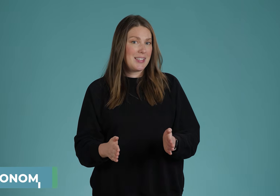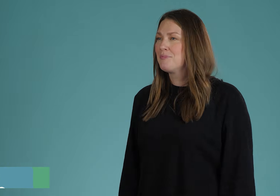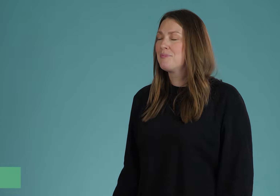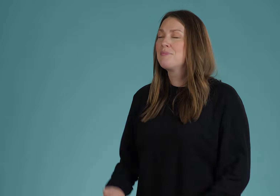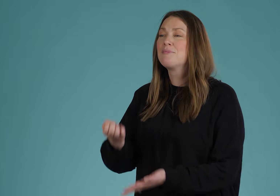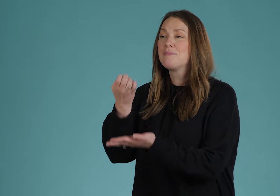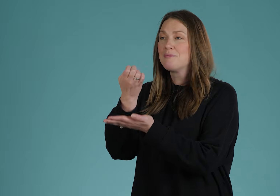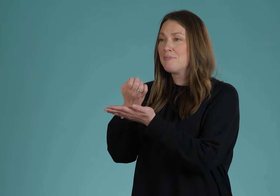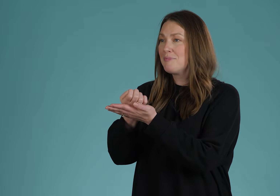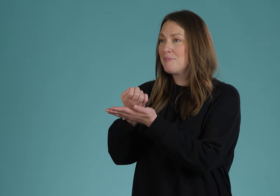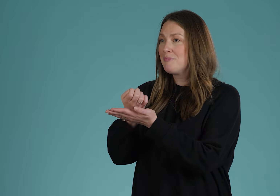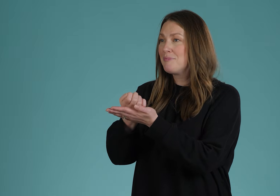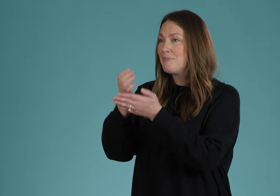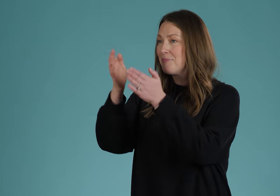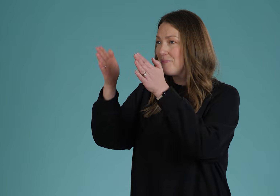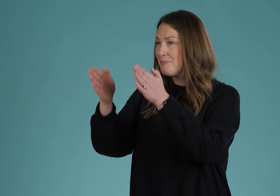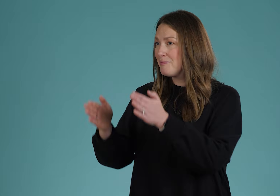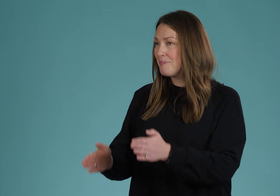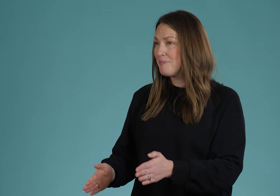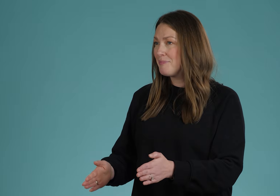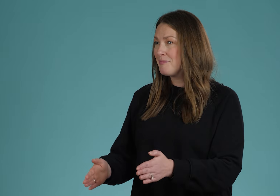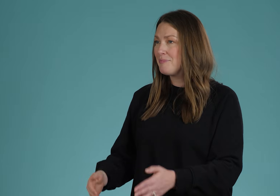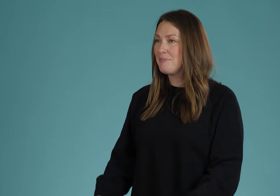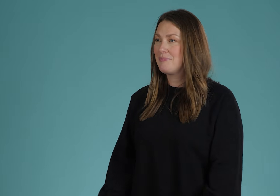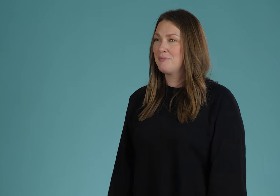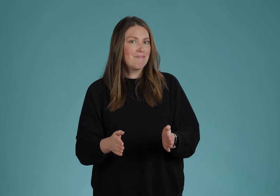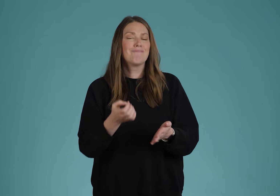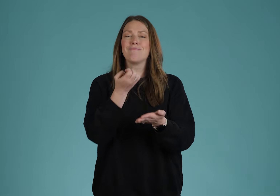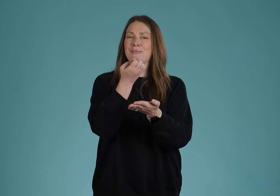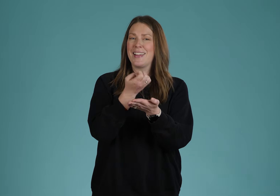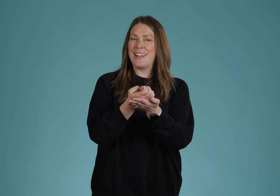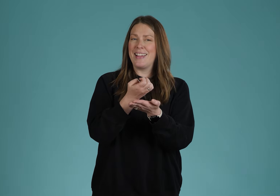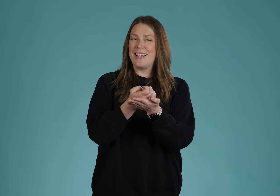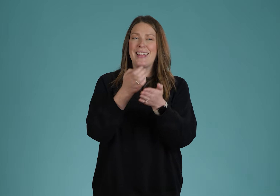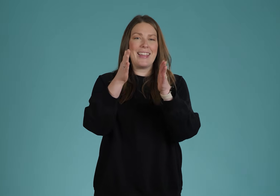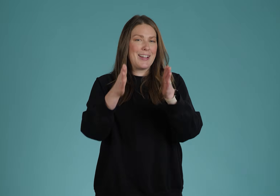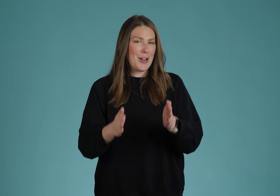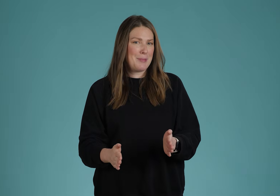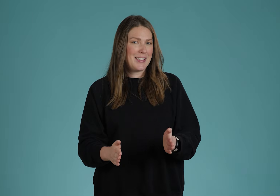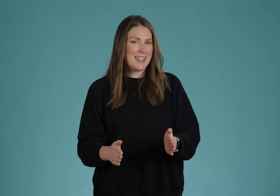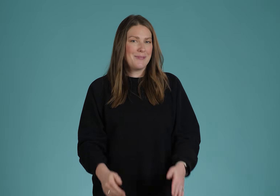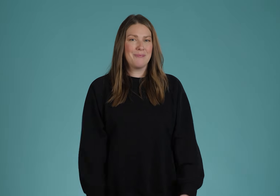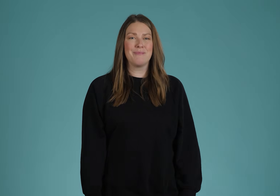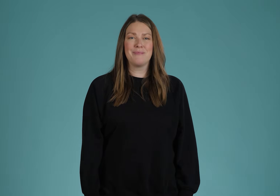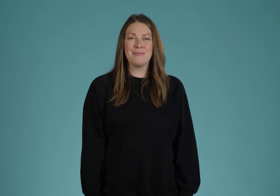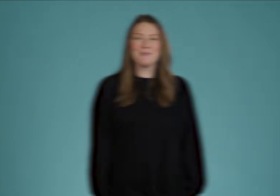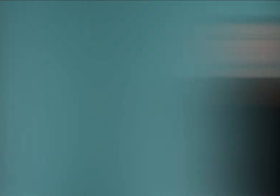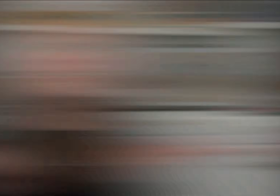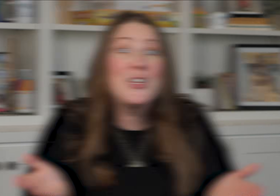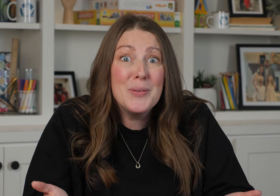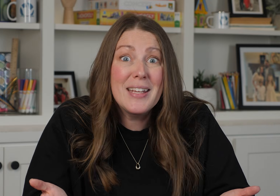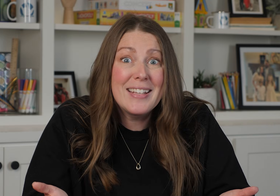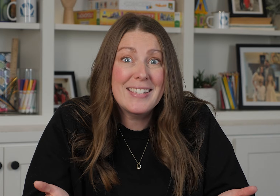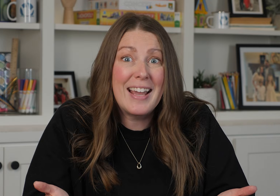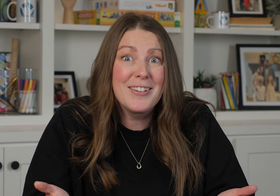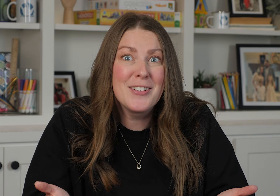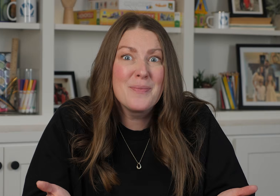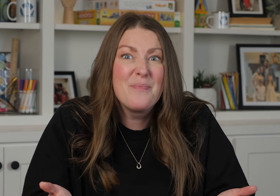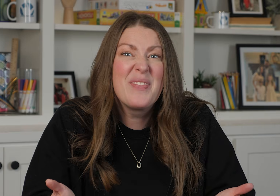Economist. Economy, person. Economist. You did it, signers!